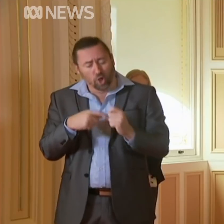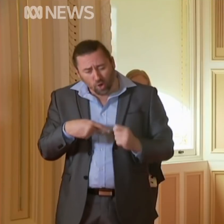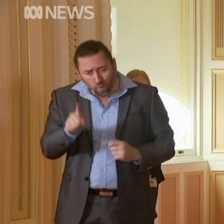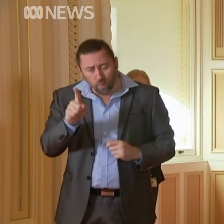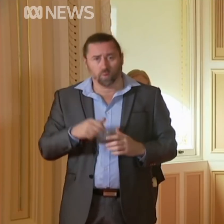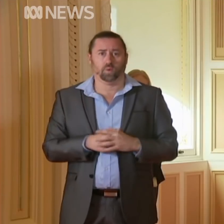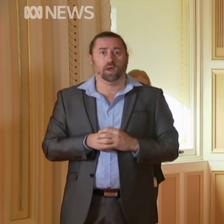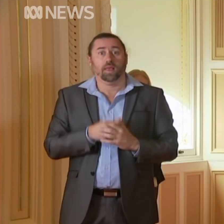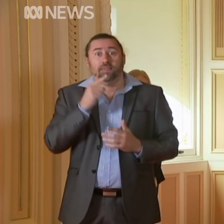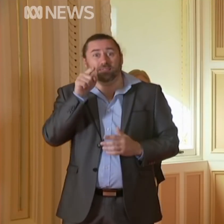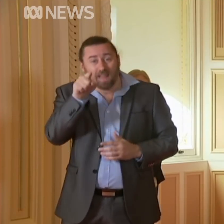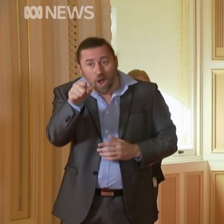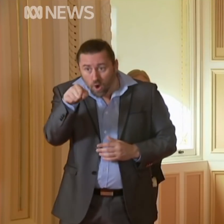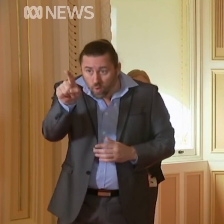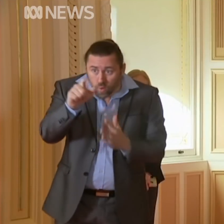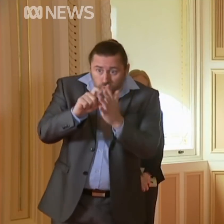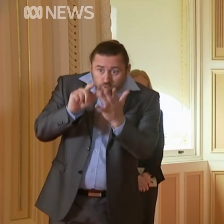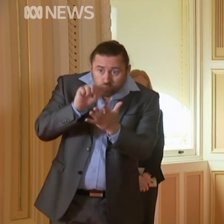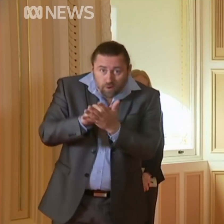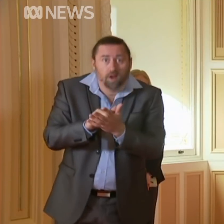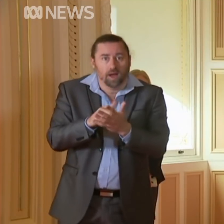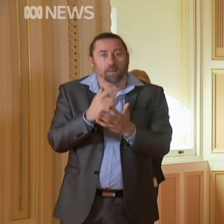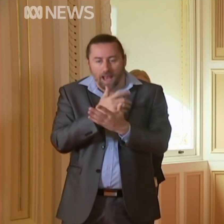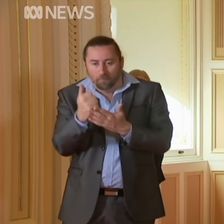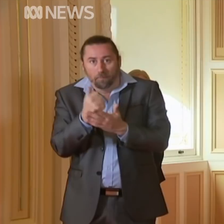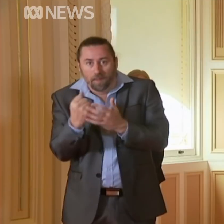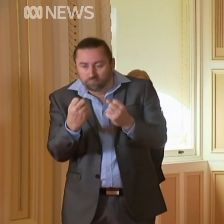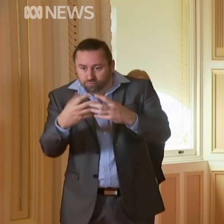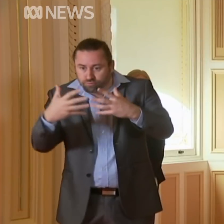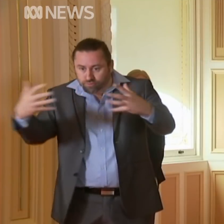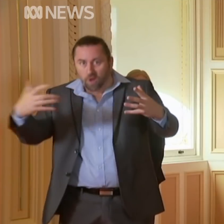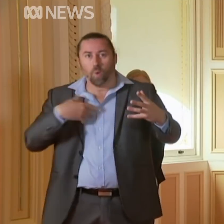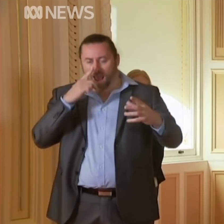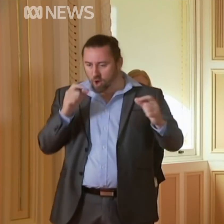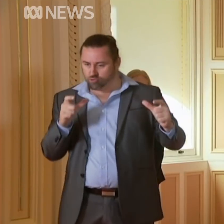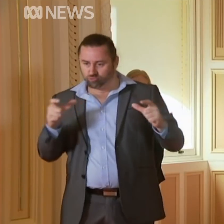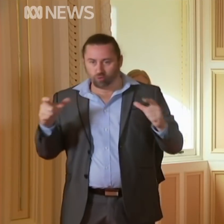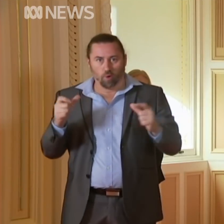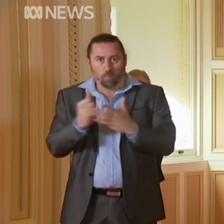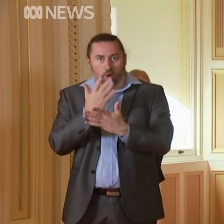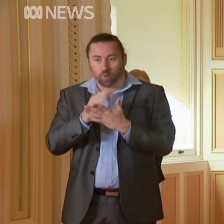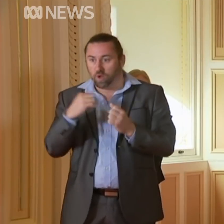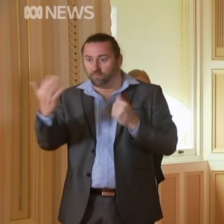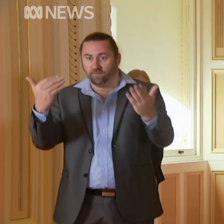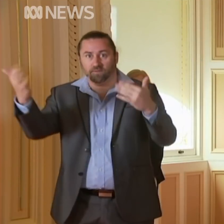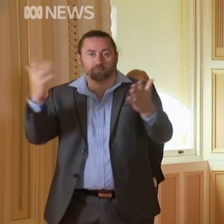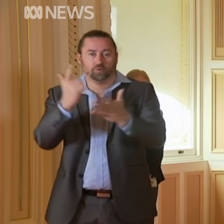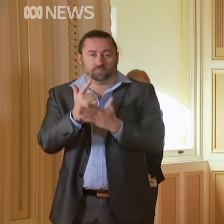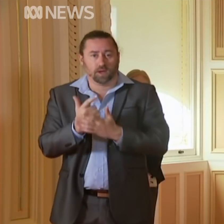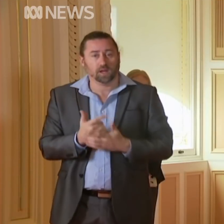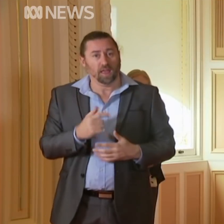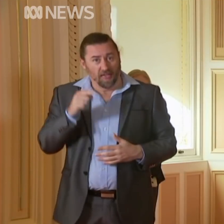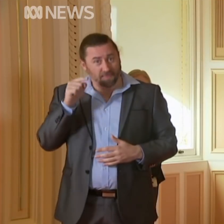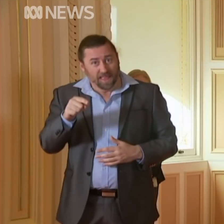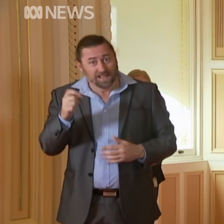they will assist us in lifting that testing rate. In this rapid response stage, we need to be testing a lot more